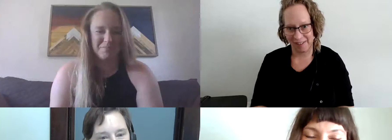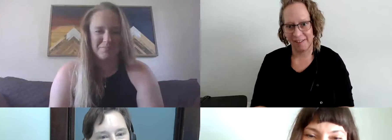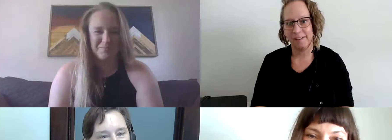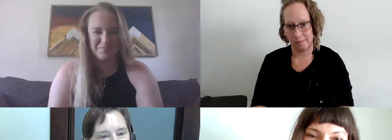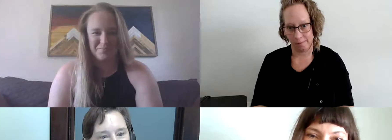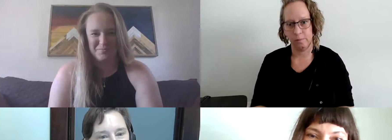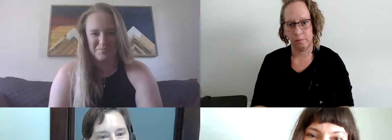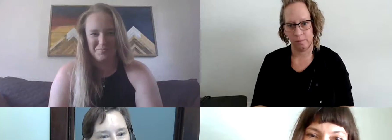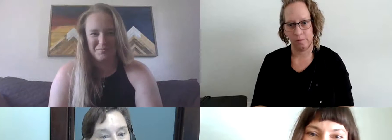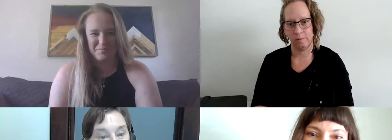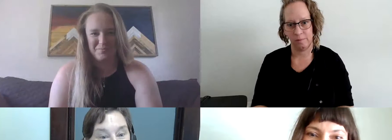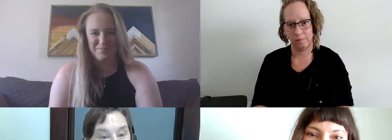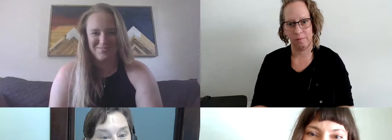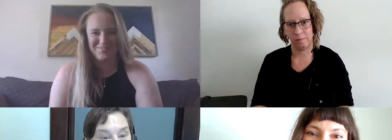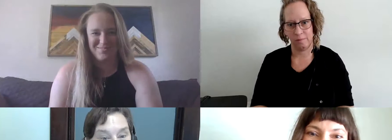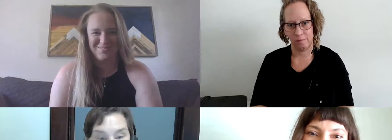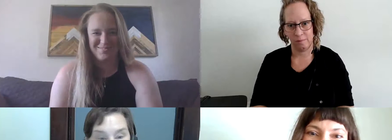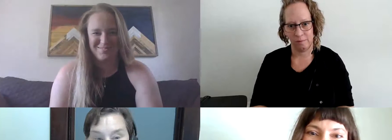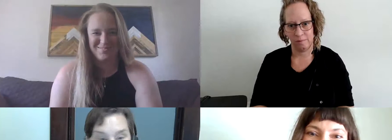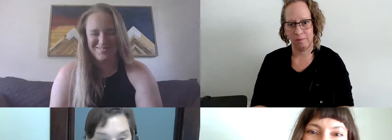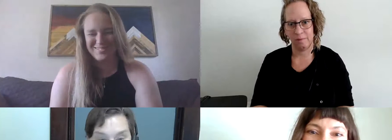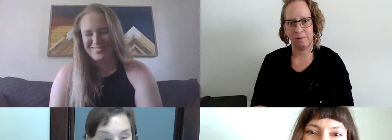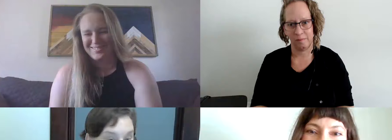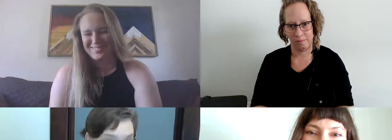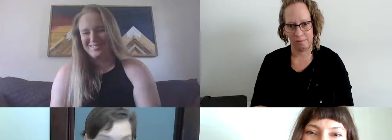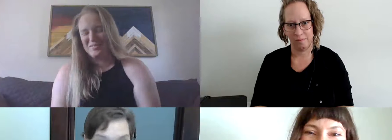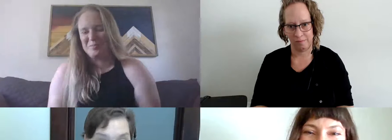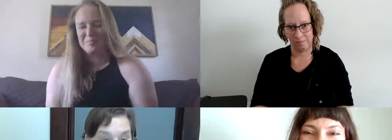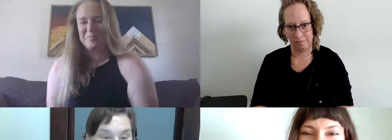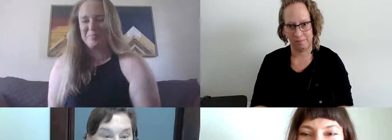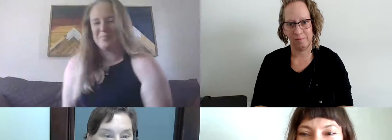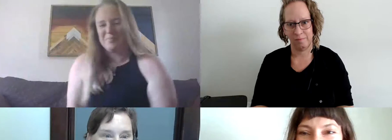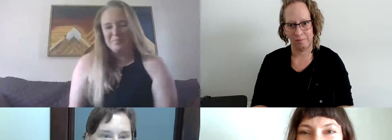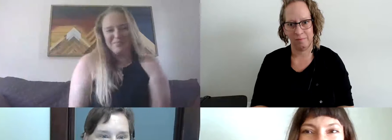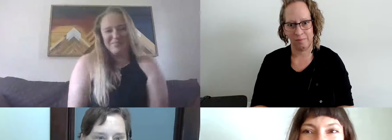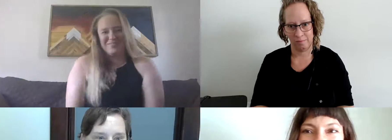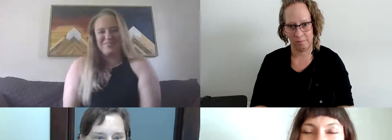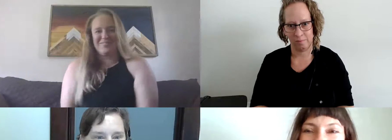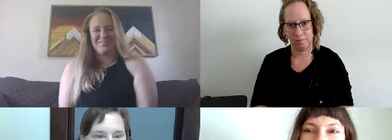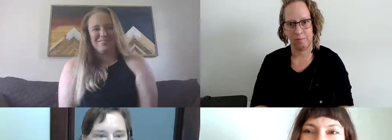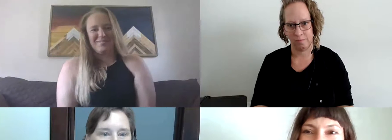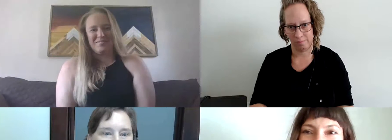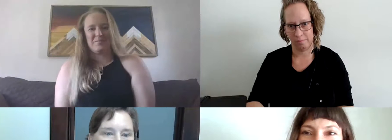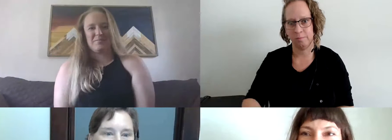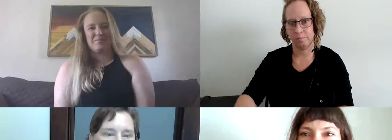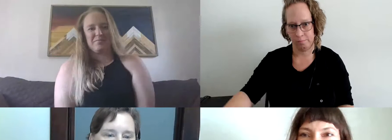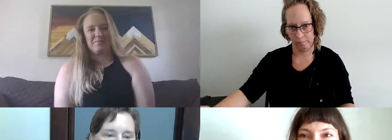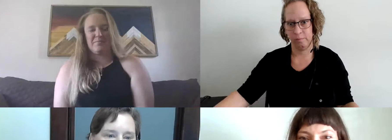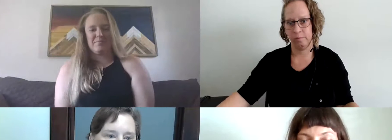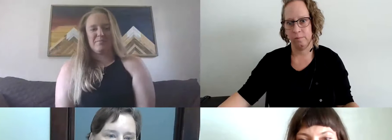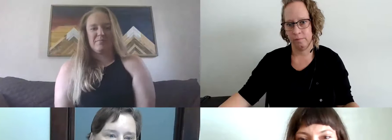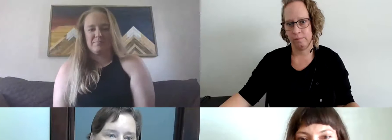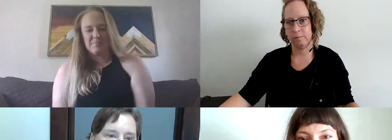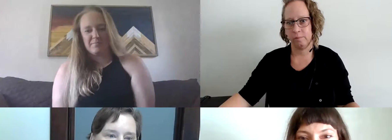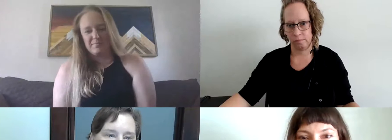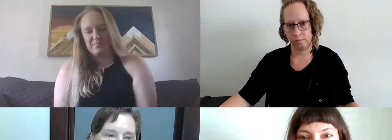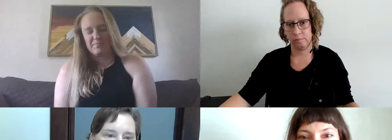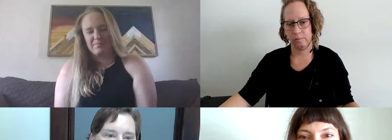This is Kirsten speaking. All right. I guess we'll start because we do need to do the introductions. My name is Kirsten